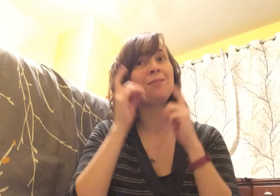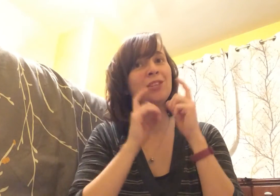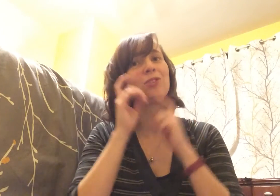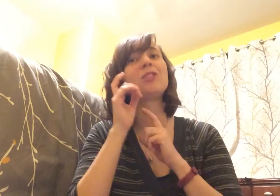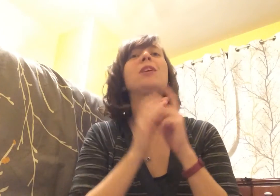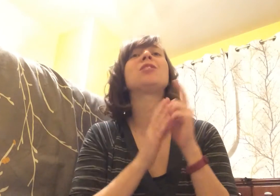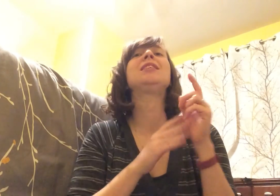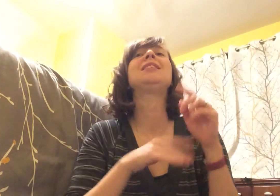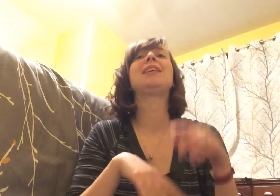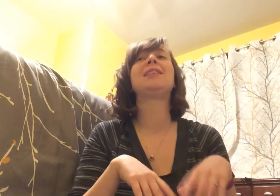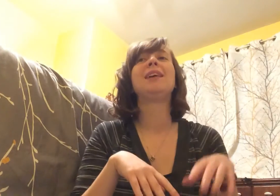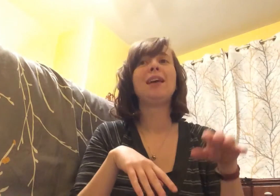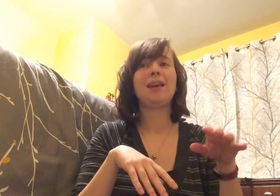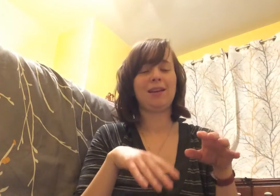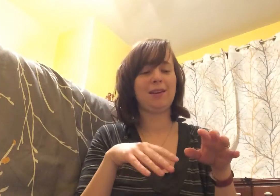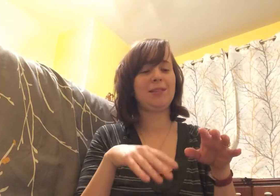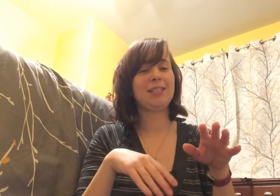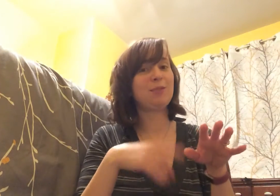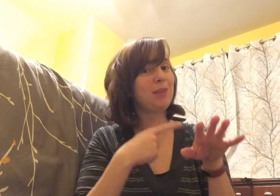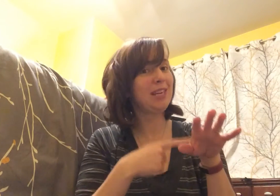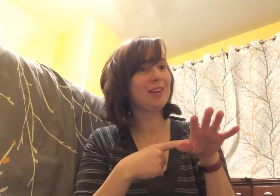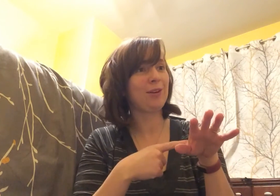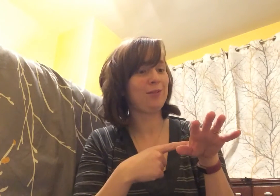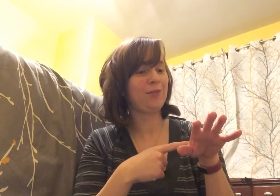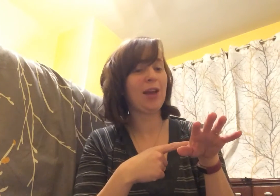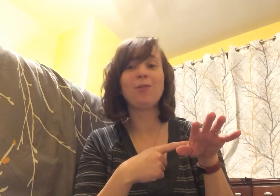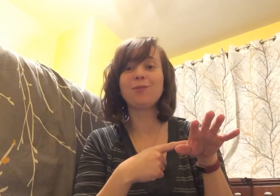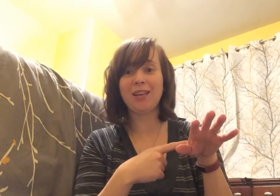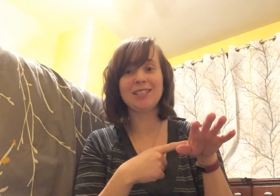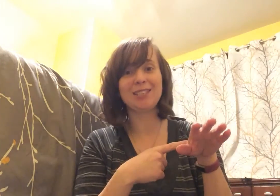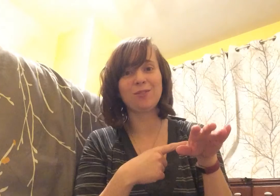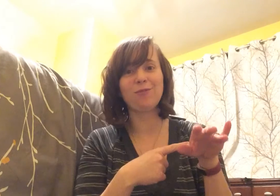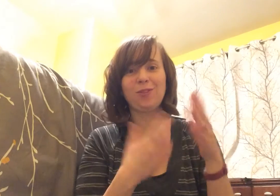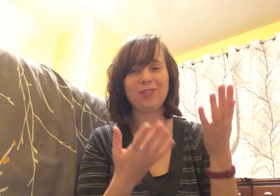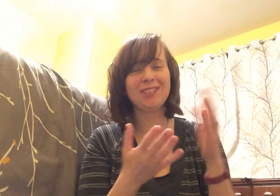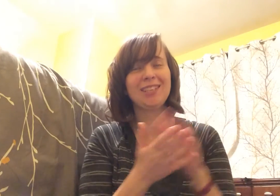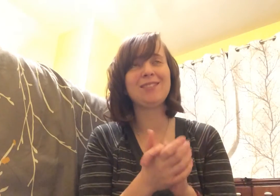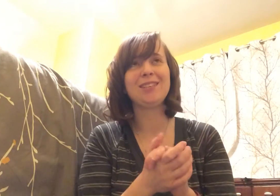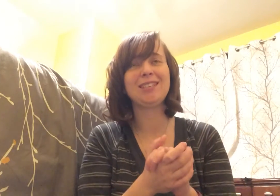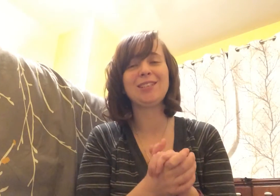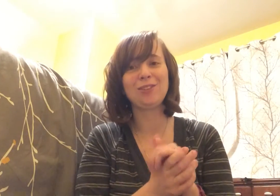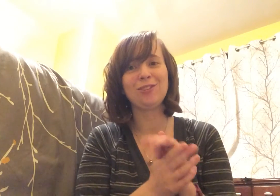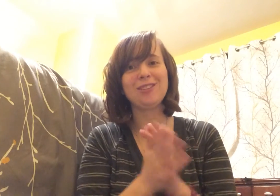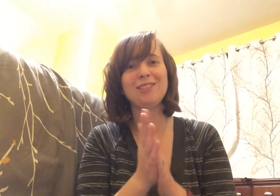facial expressions and the speed of how fast the snow falls is a deterrent